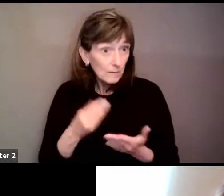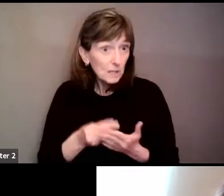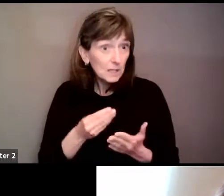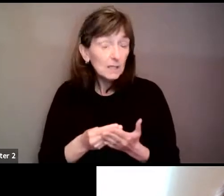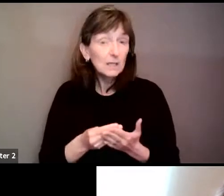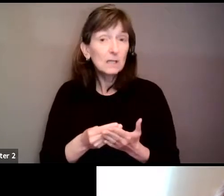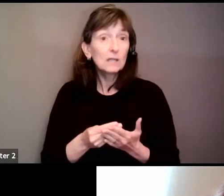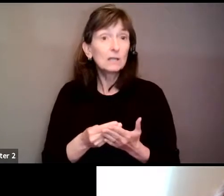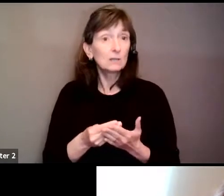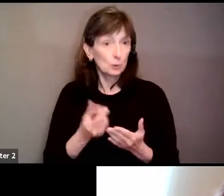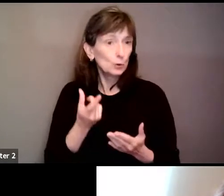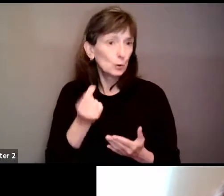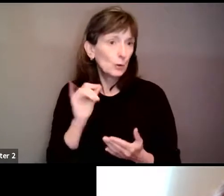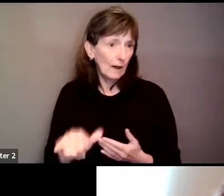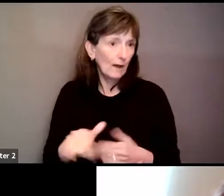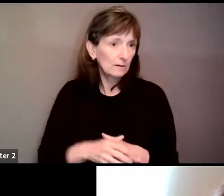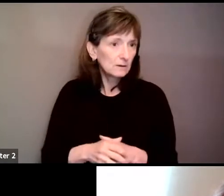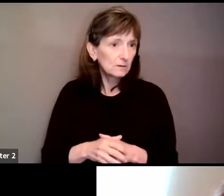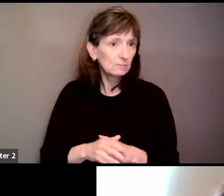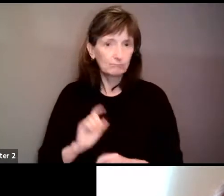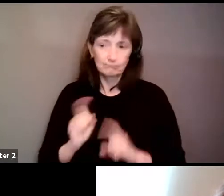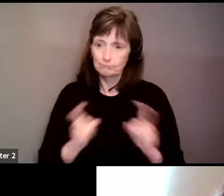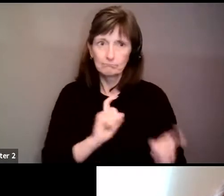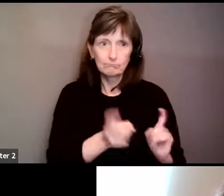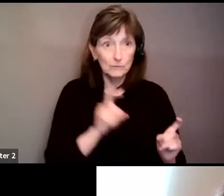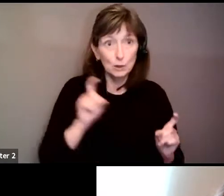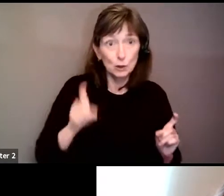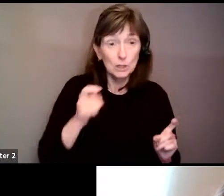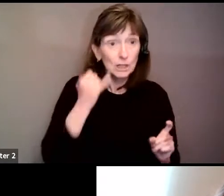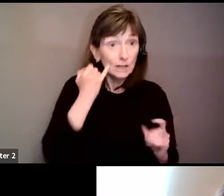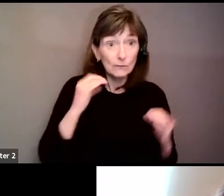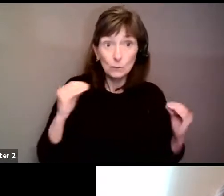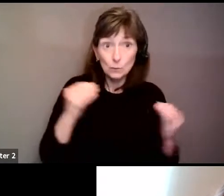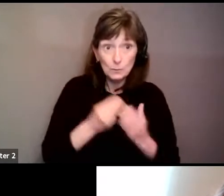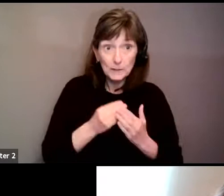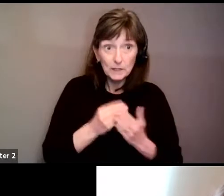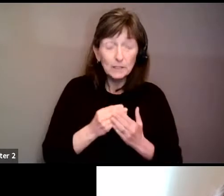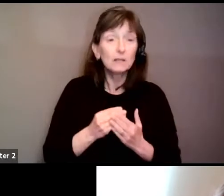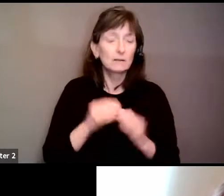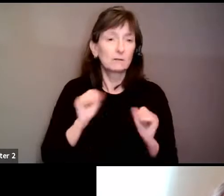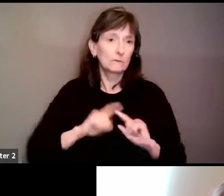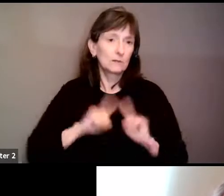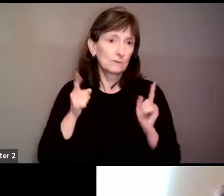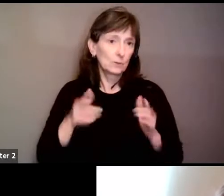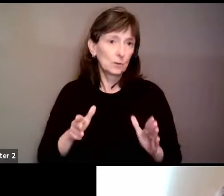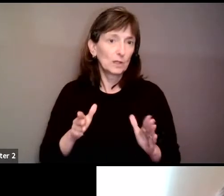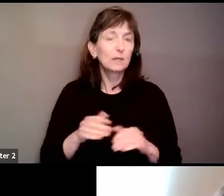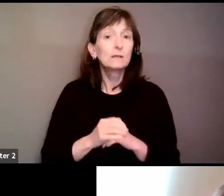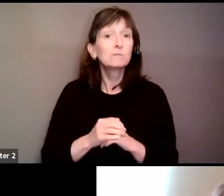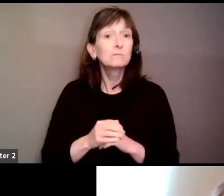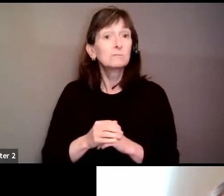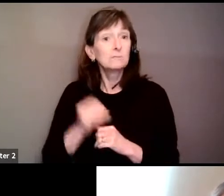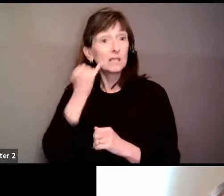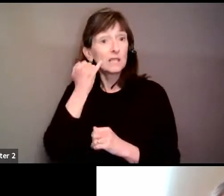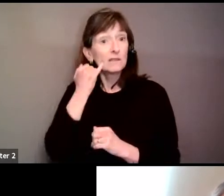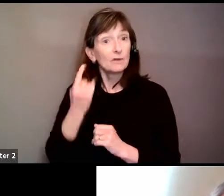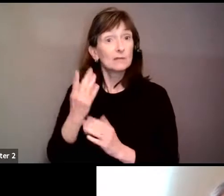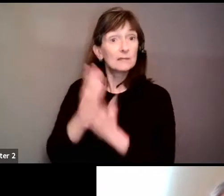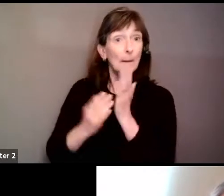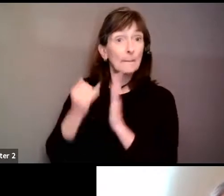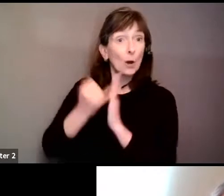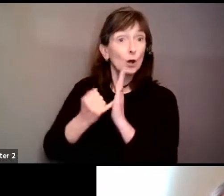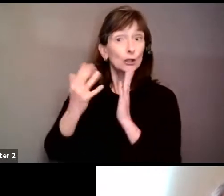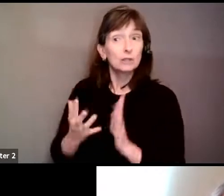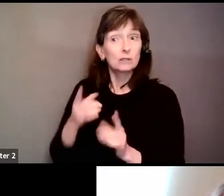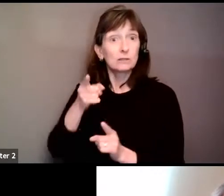financially redistribute, you should absolutely do that. But if not, there's lots of different ways to support. You can support creators who are doing that work